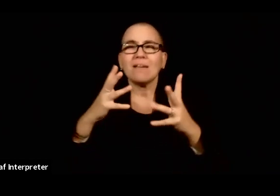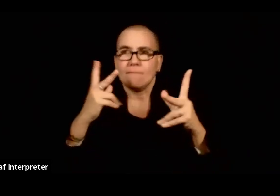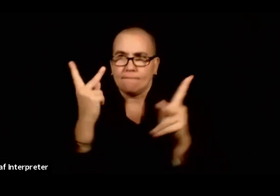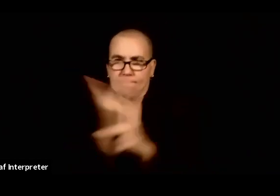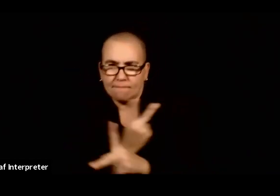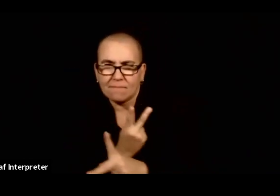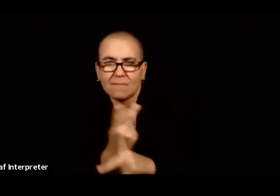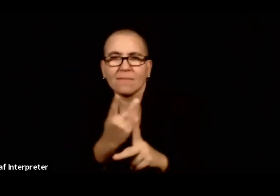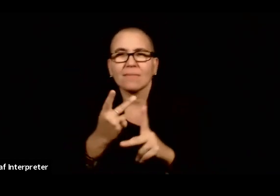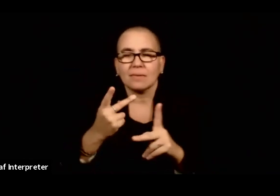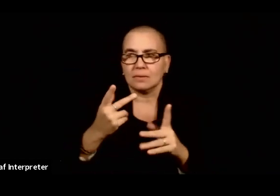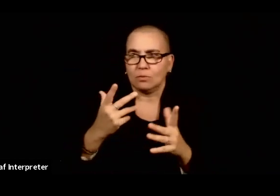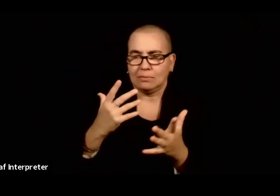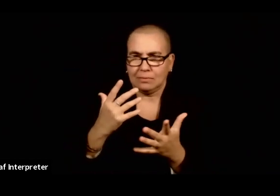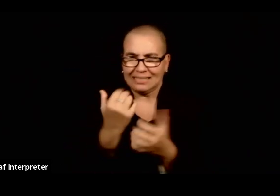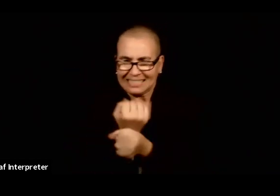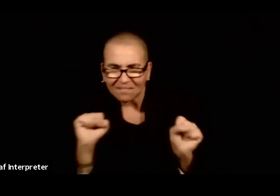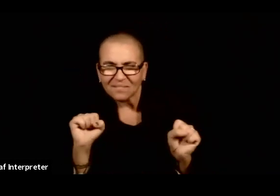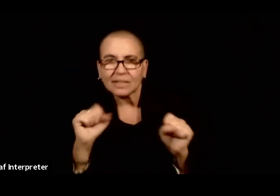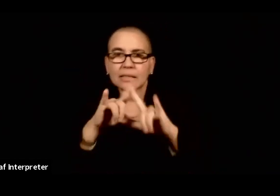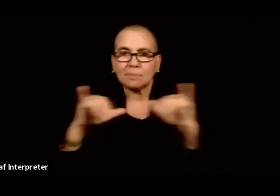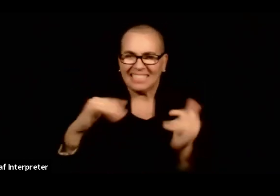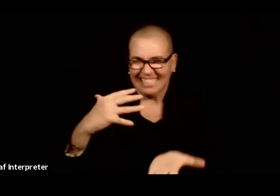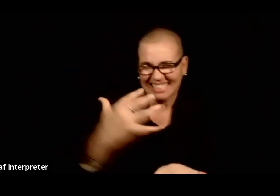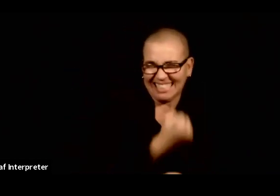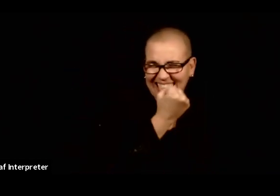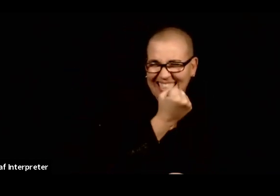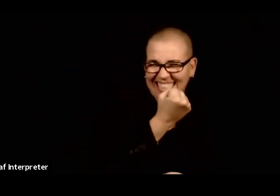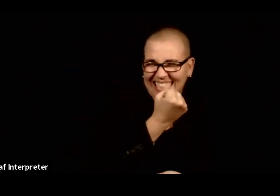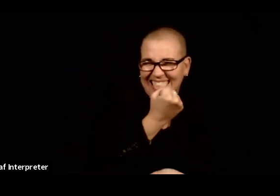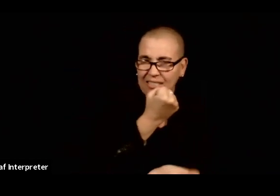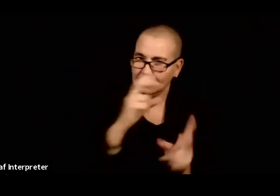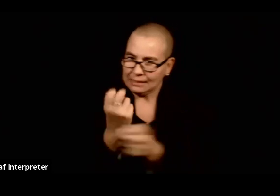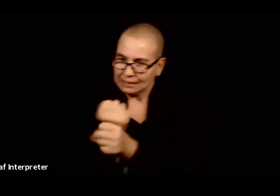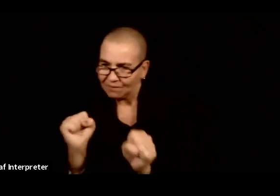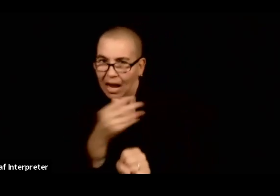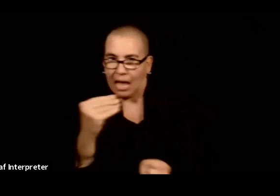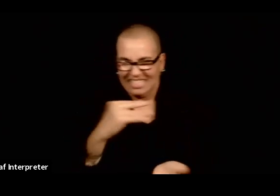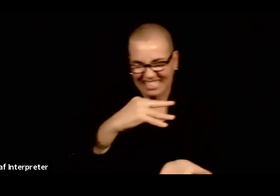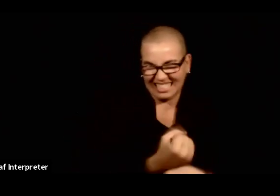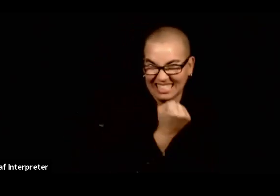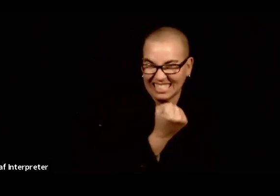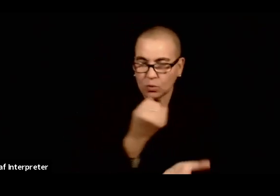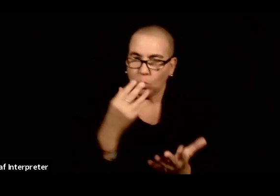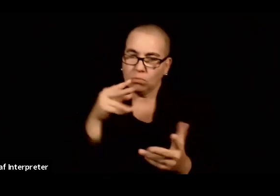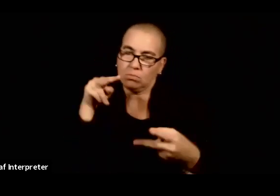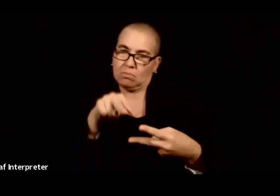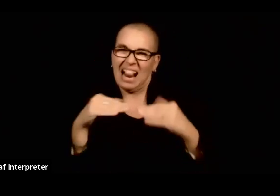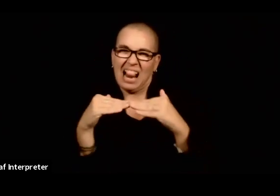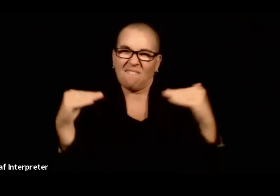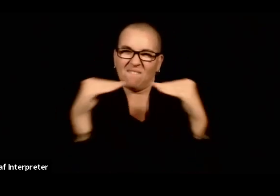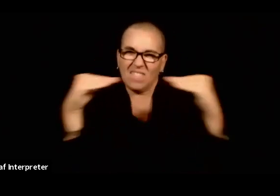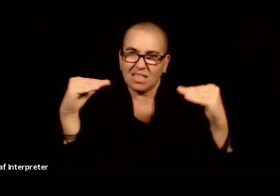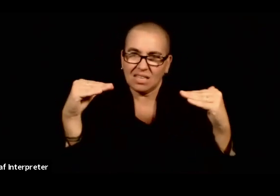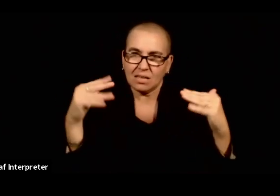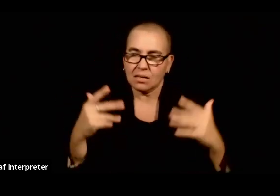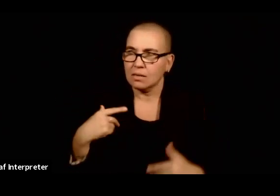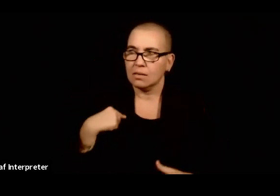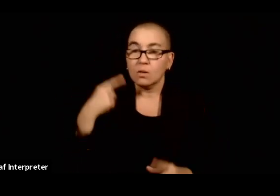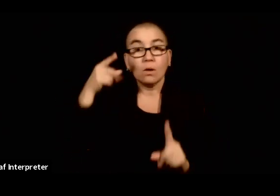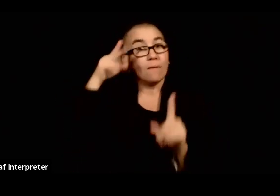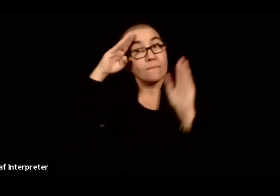and reunite families. Let's put the choice around whether to reunite in the hands of people who live in